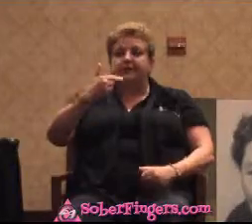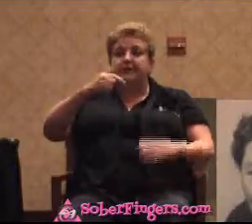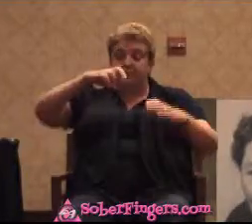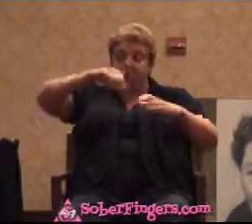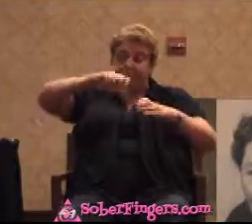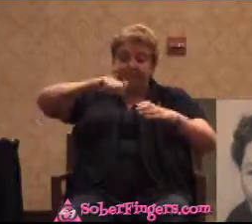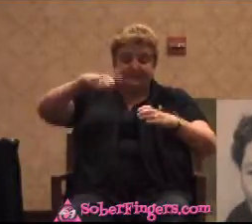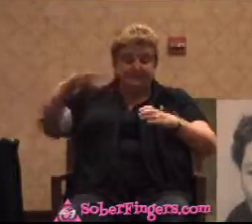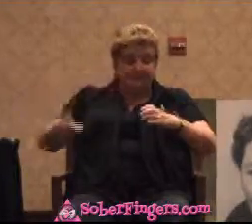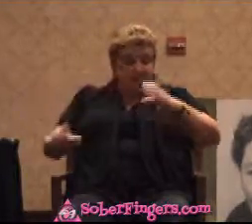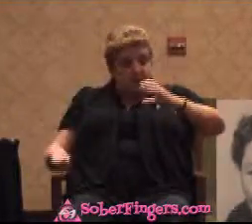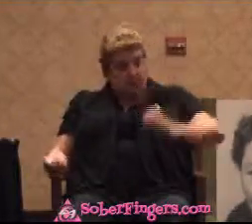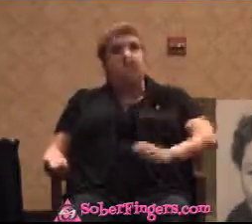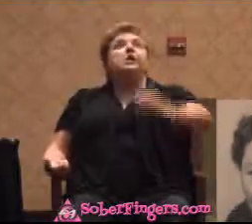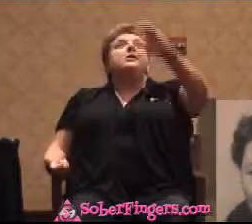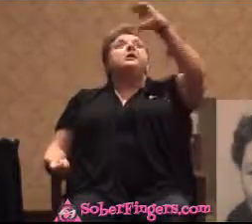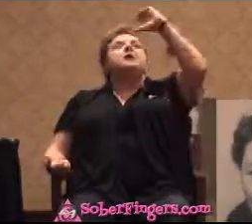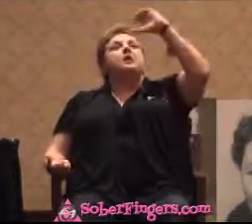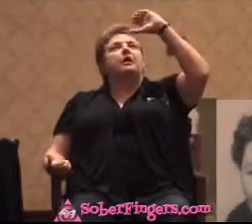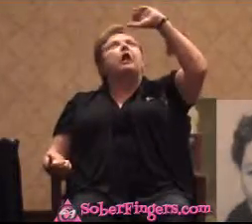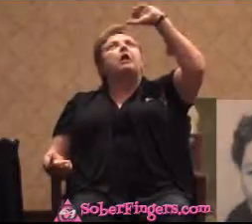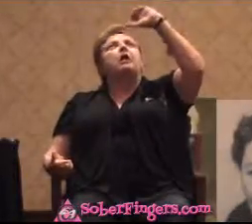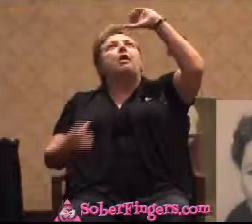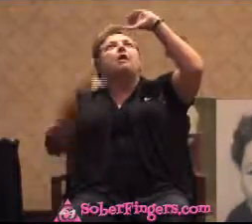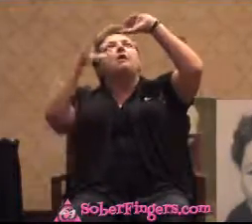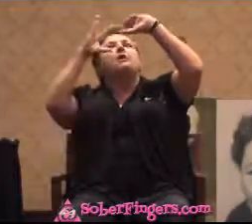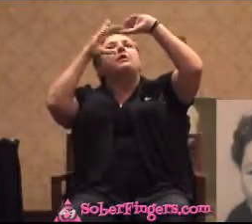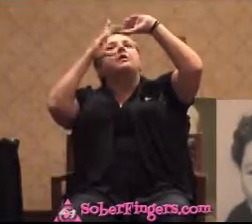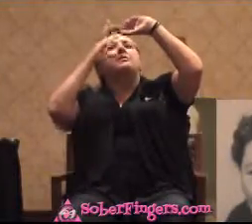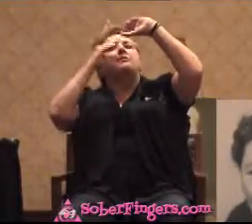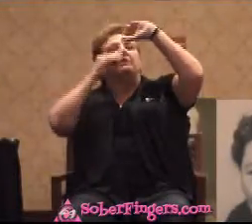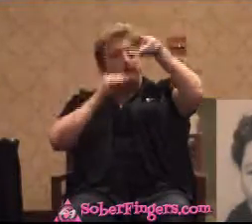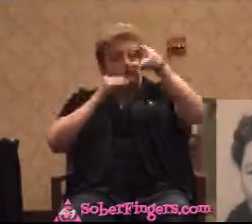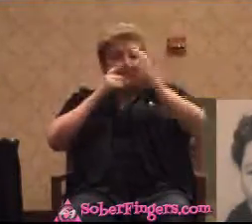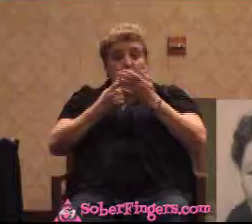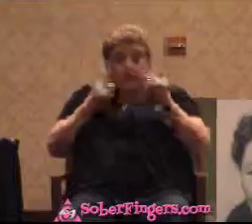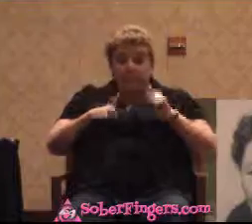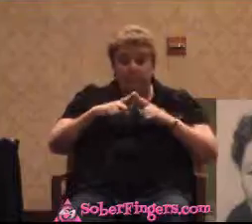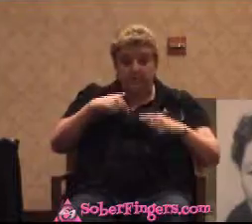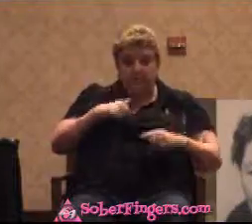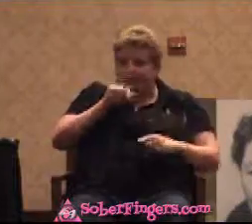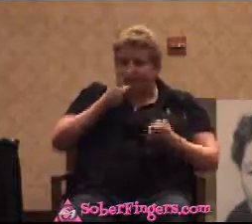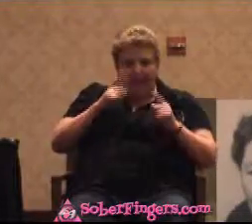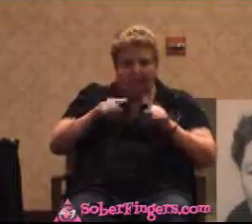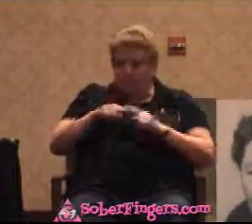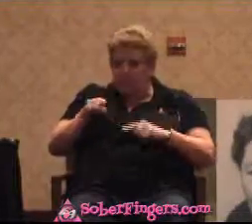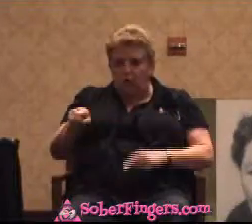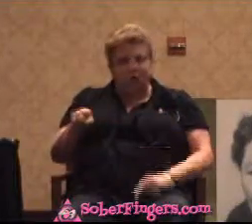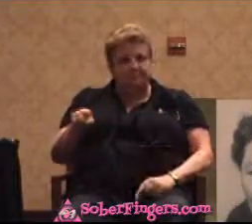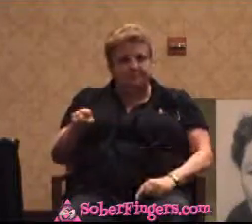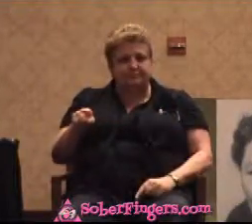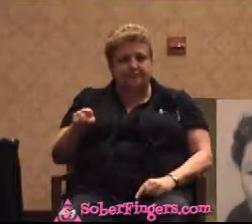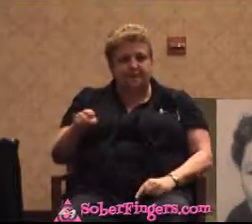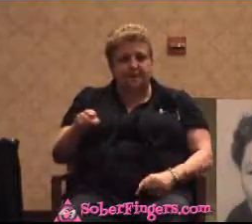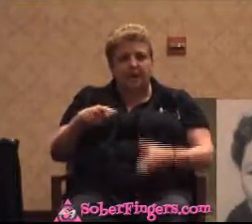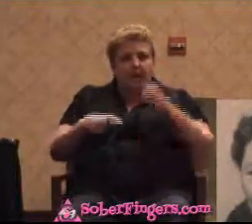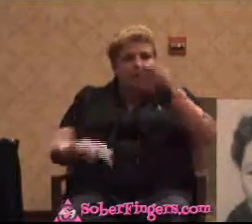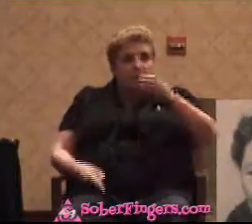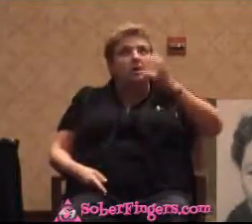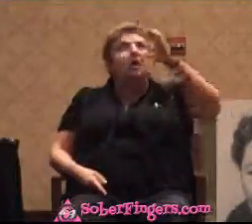those bottles up, and I can tell you what happened to me did not happen to Rebecca. That I turned that bottle up and I drank as long and as